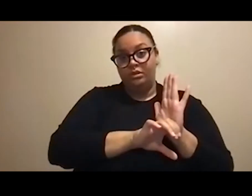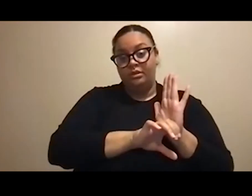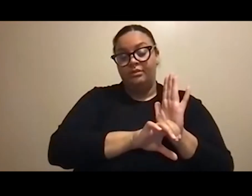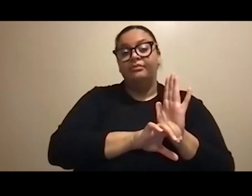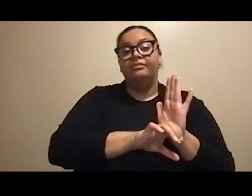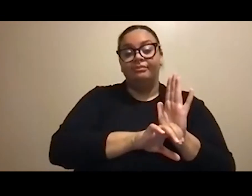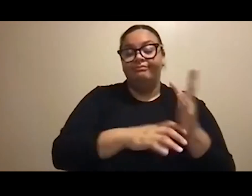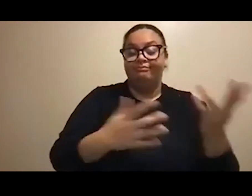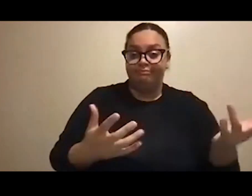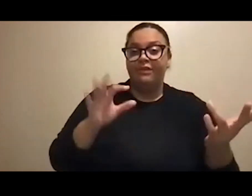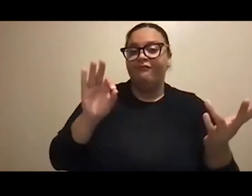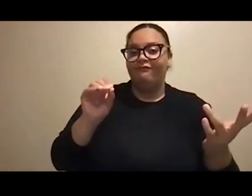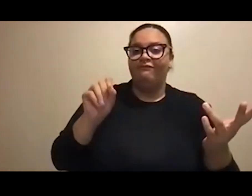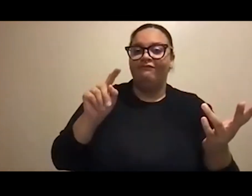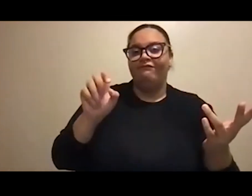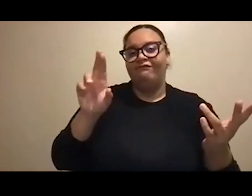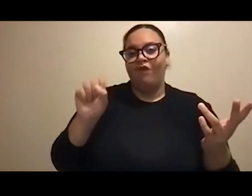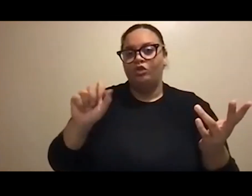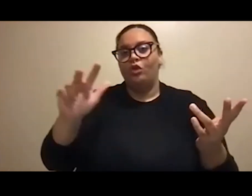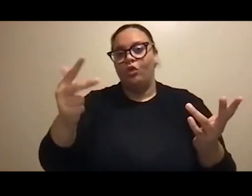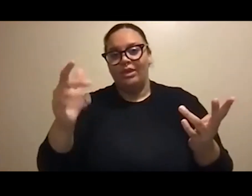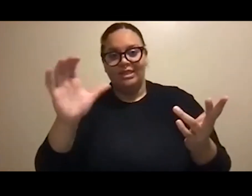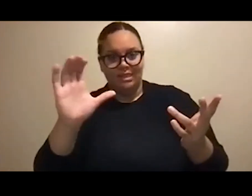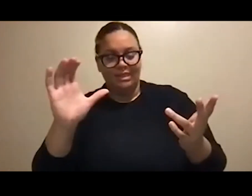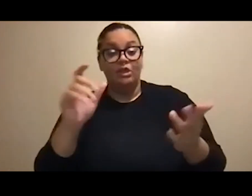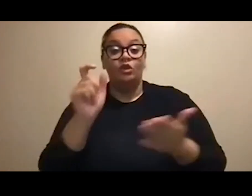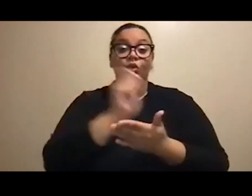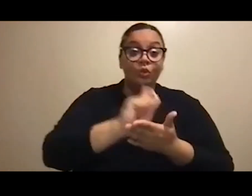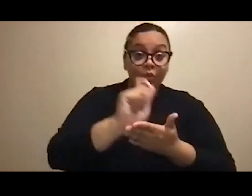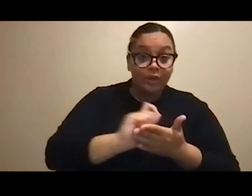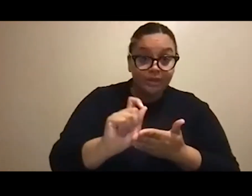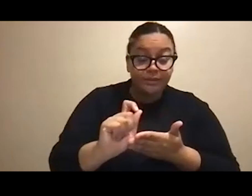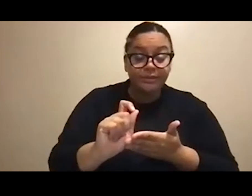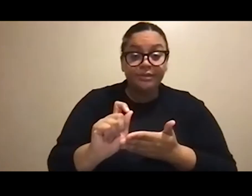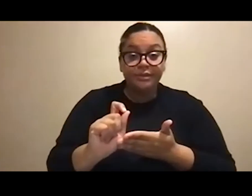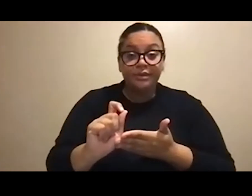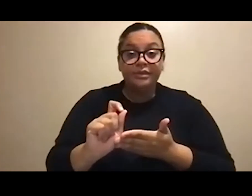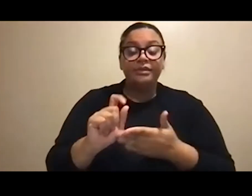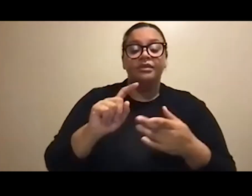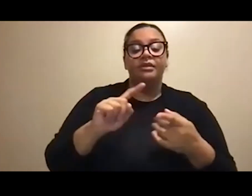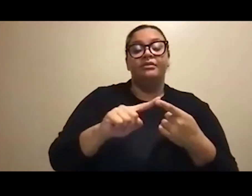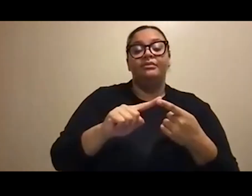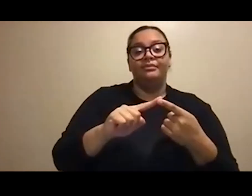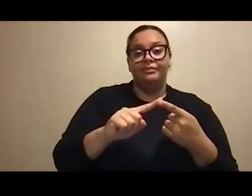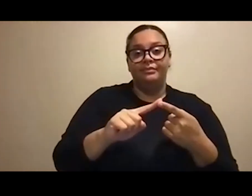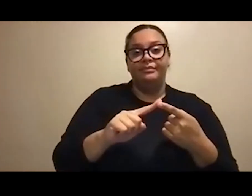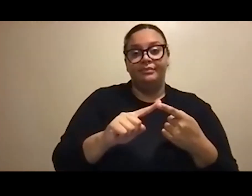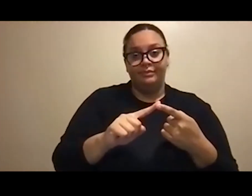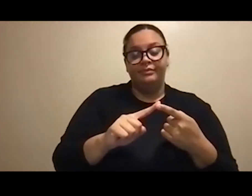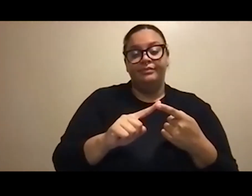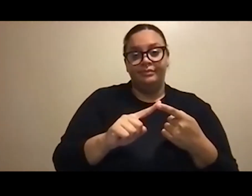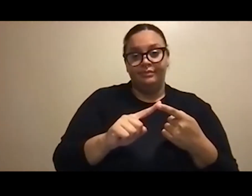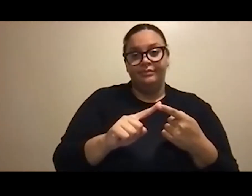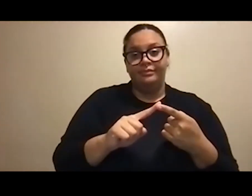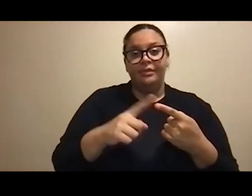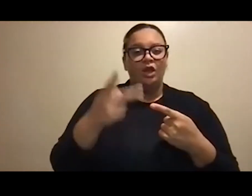3 C's. There's the written or textual Constitution, the document, right? Here it is. You'll